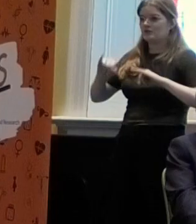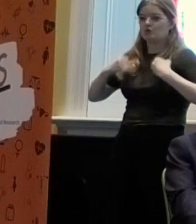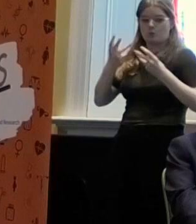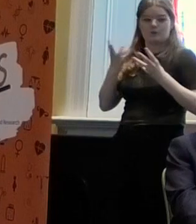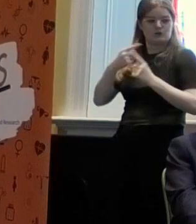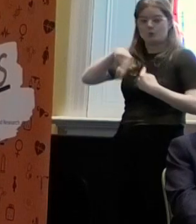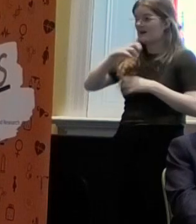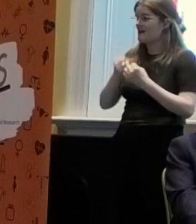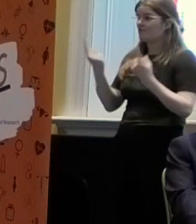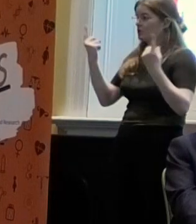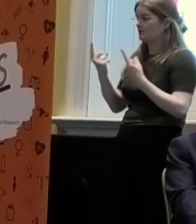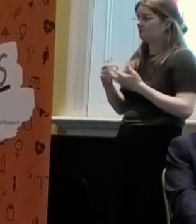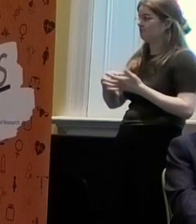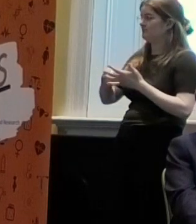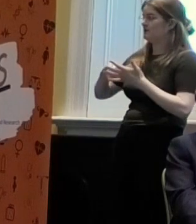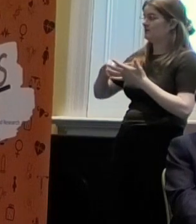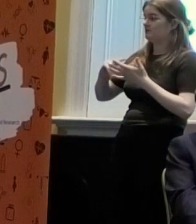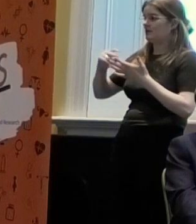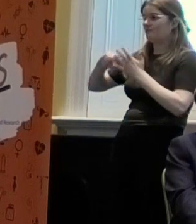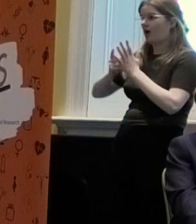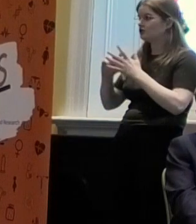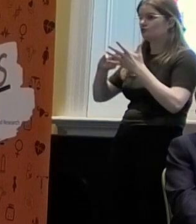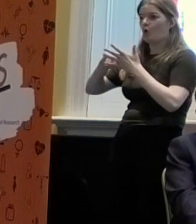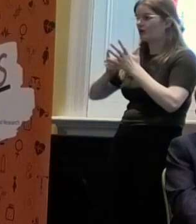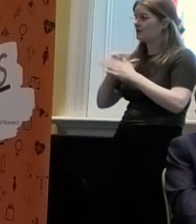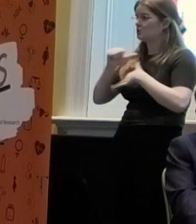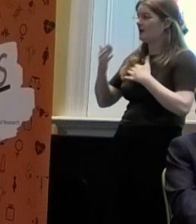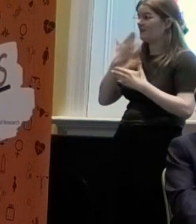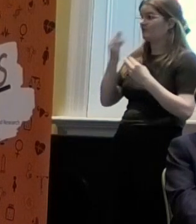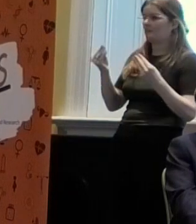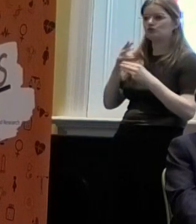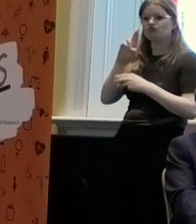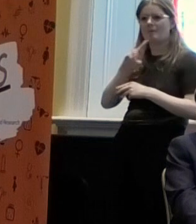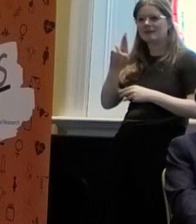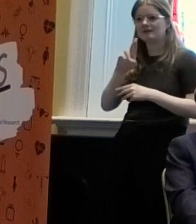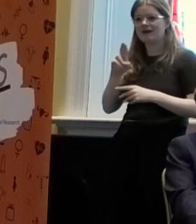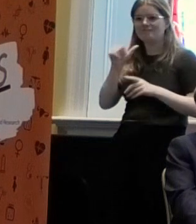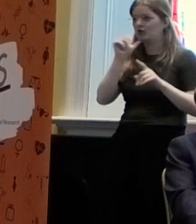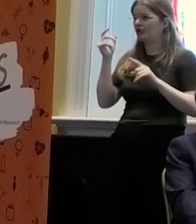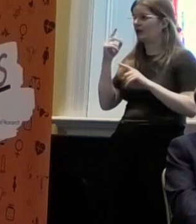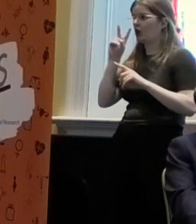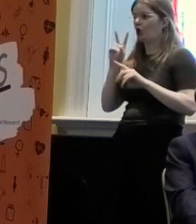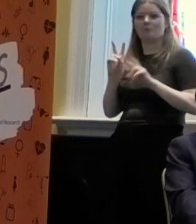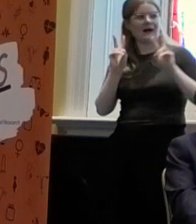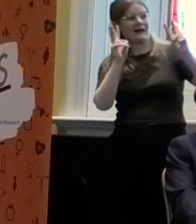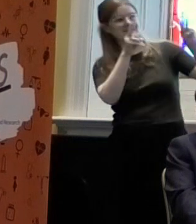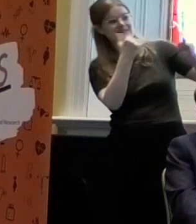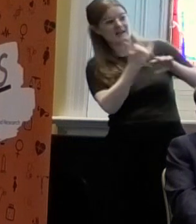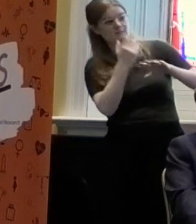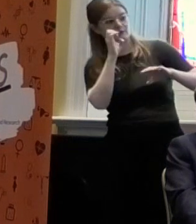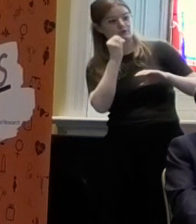And everybody who was involved in bringing things together today. Thank you, Robin. I haven't looked behind me, but I'm sure it's a